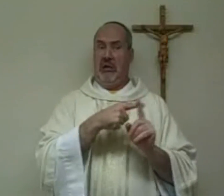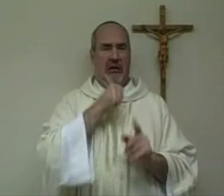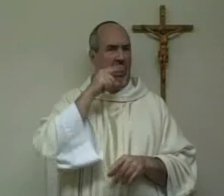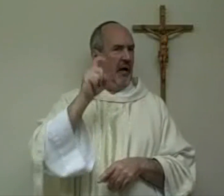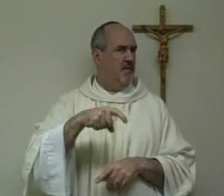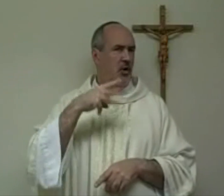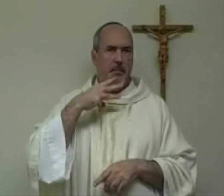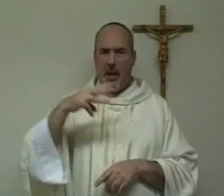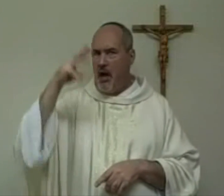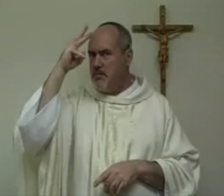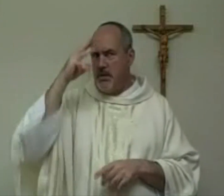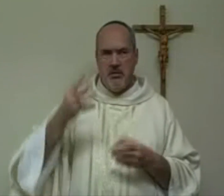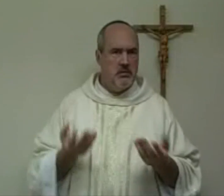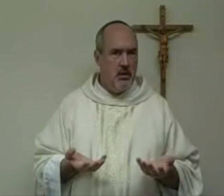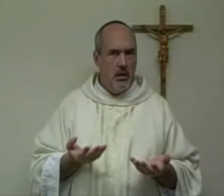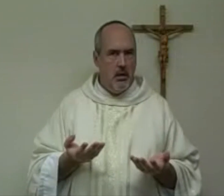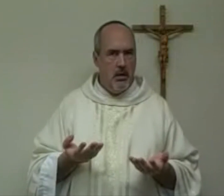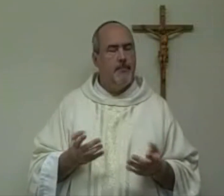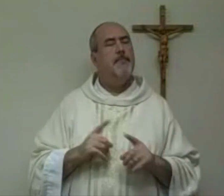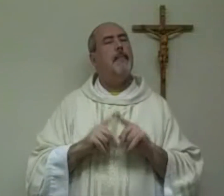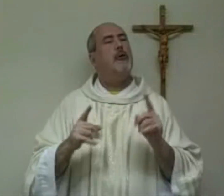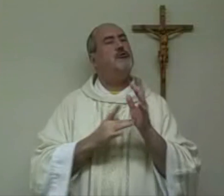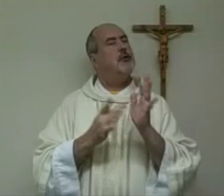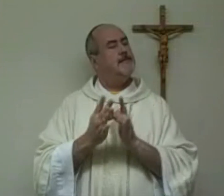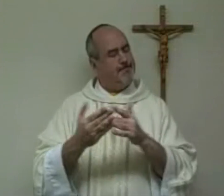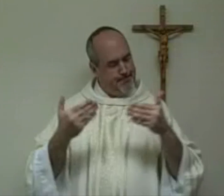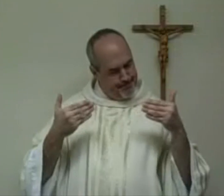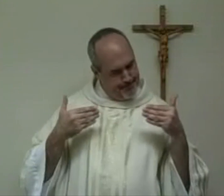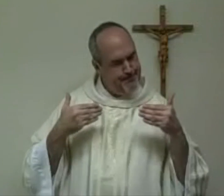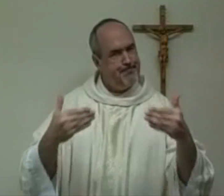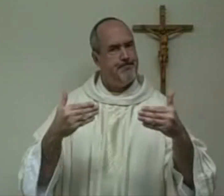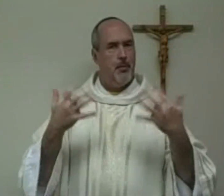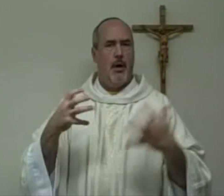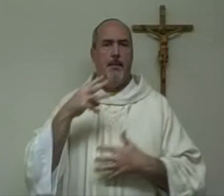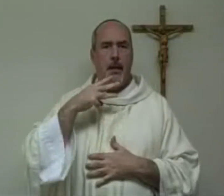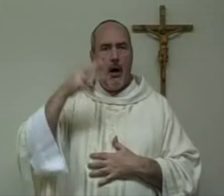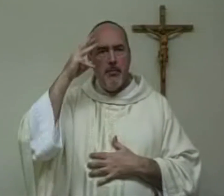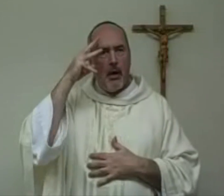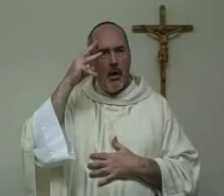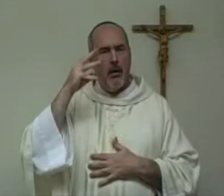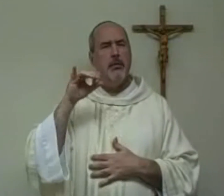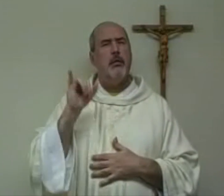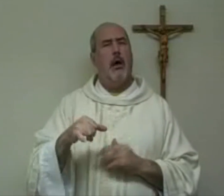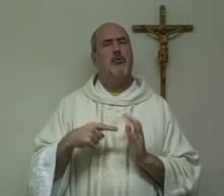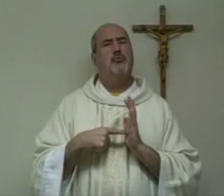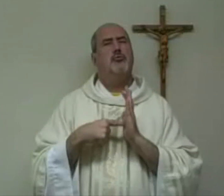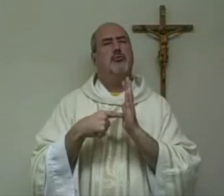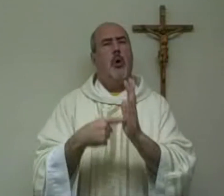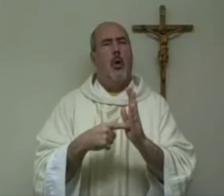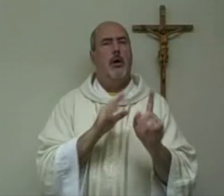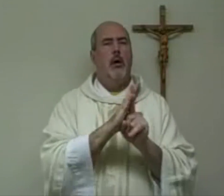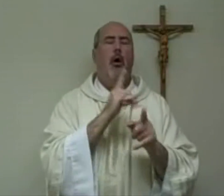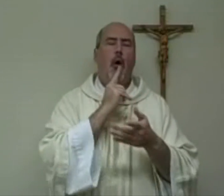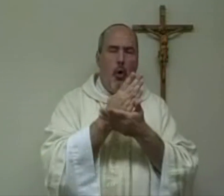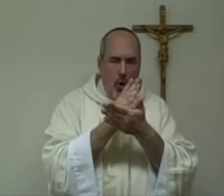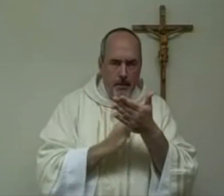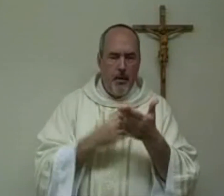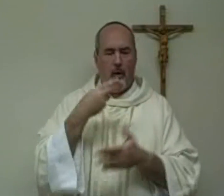God and had no sin and did not need to be baptized. But Jesus went ahead and